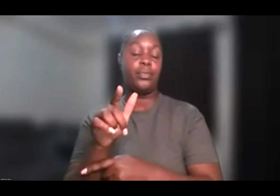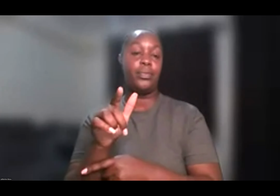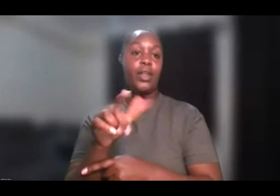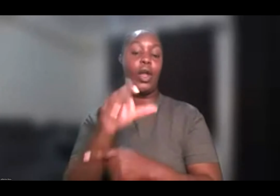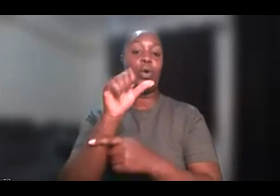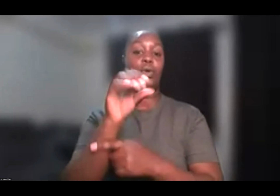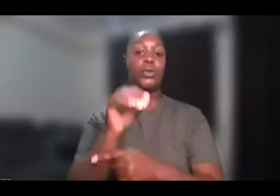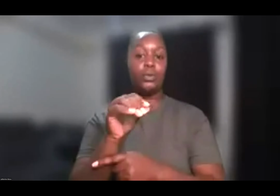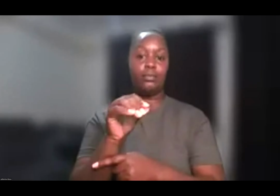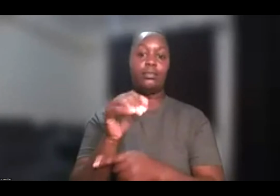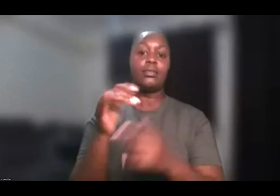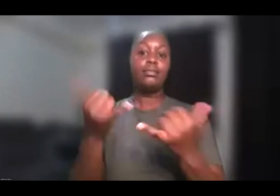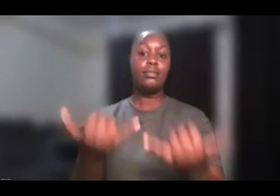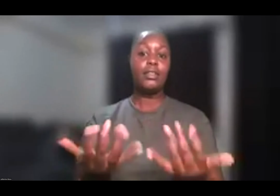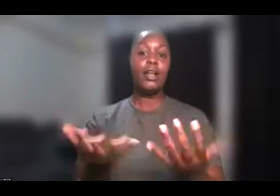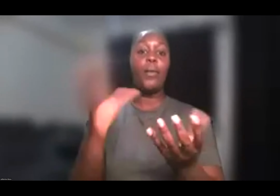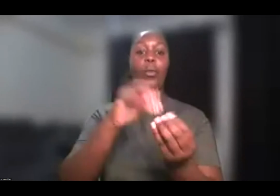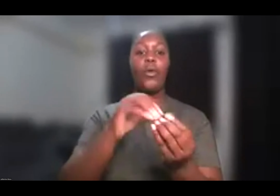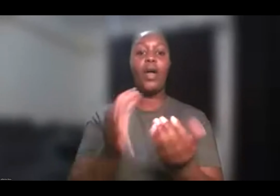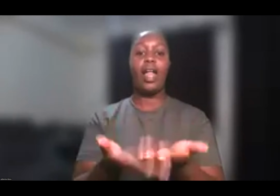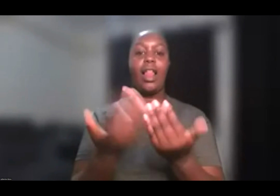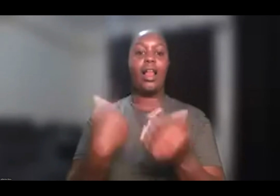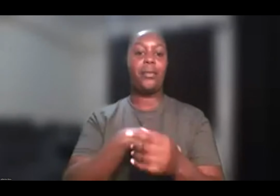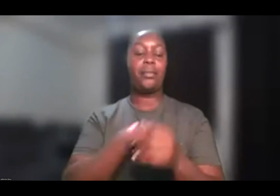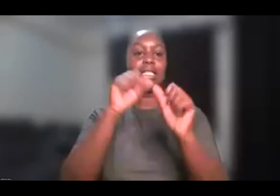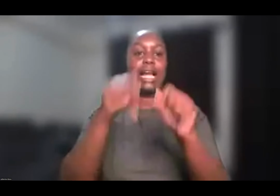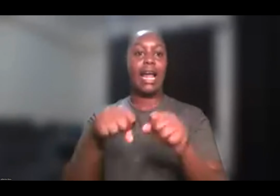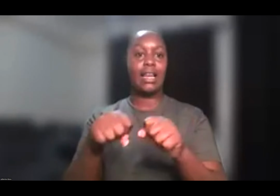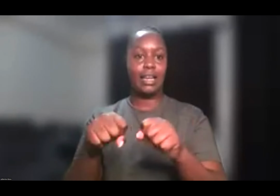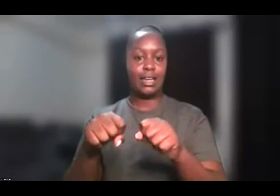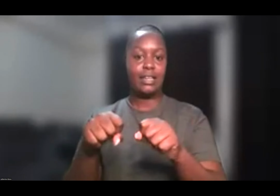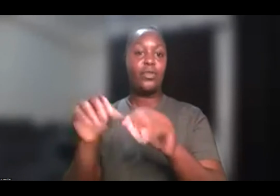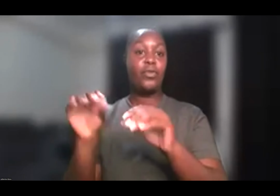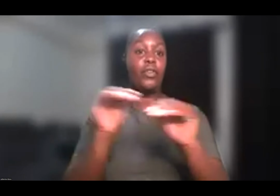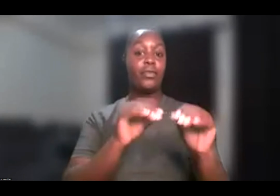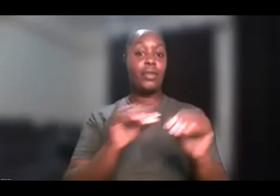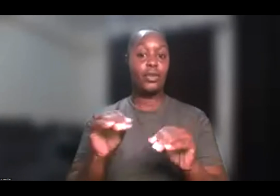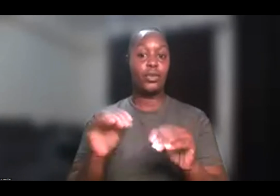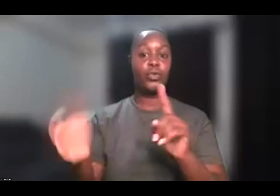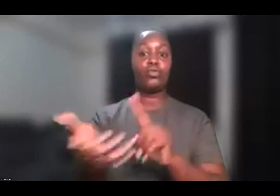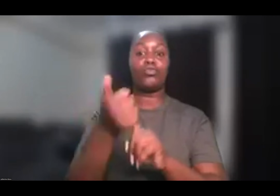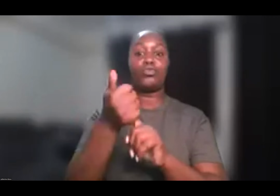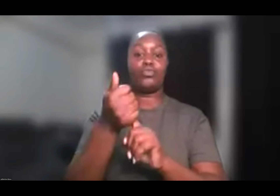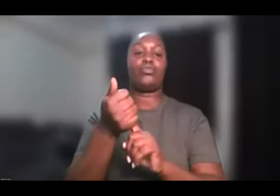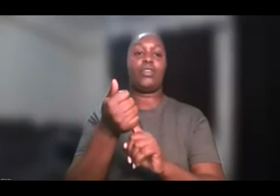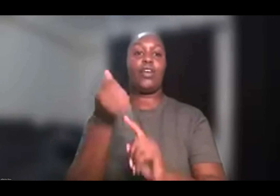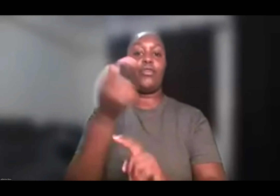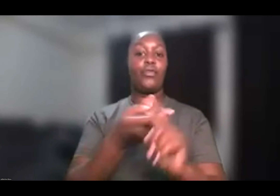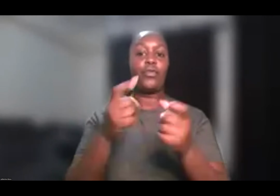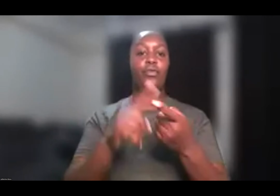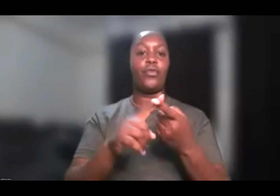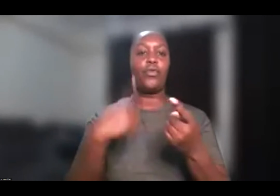help us move from raw video to structured motion data. Uh, I can come